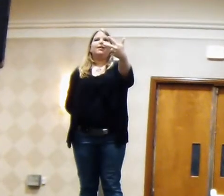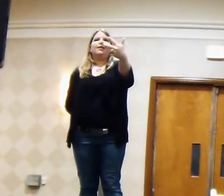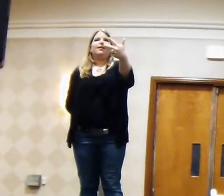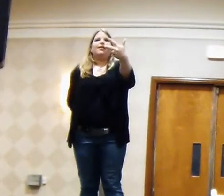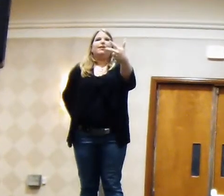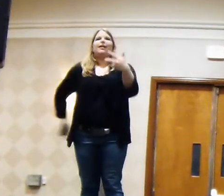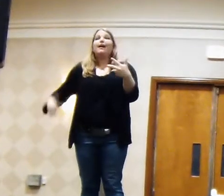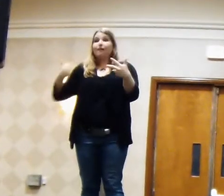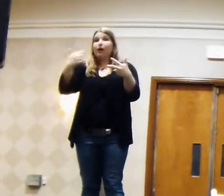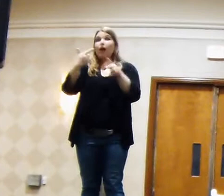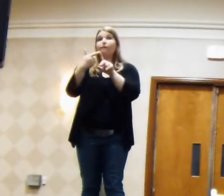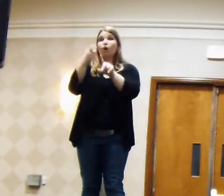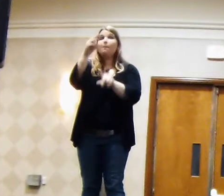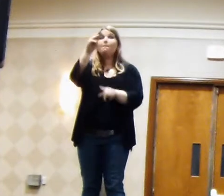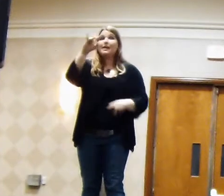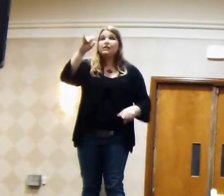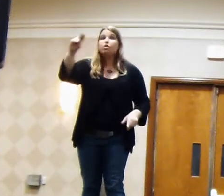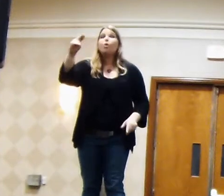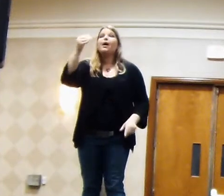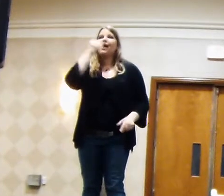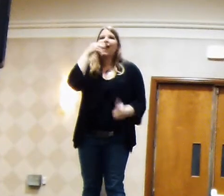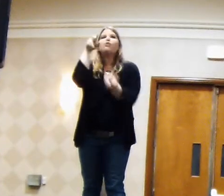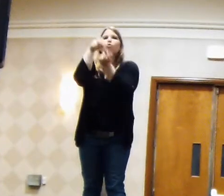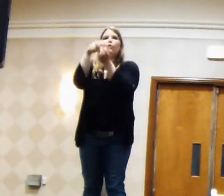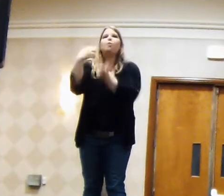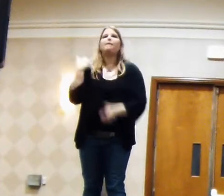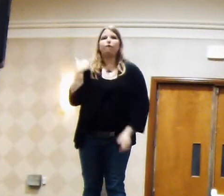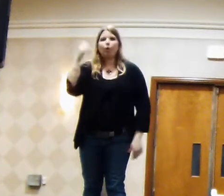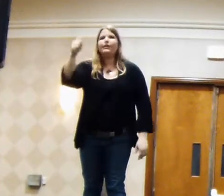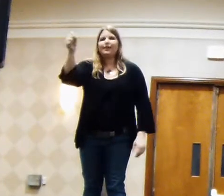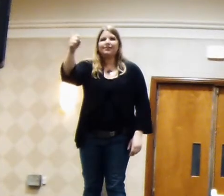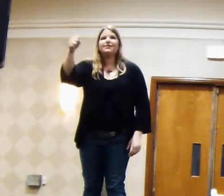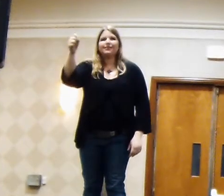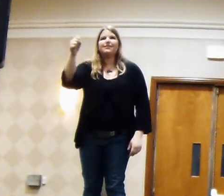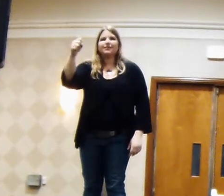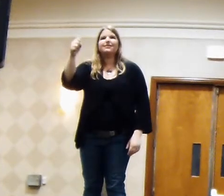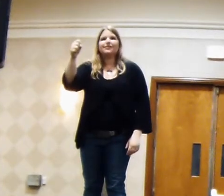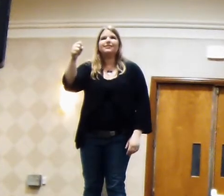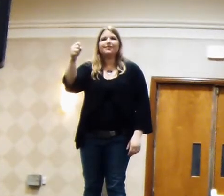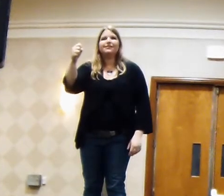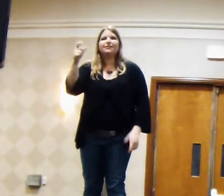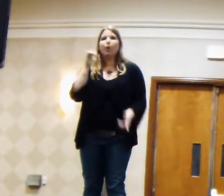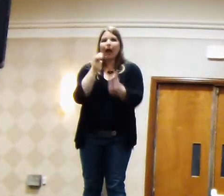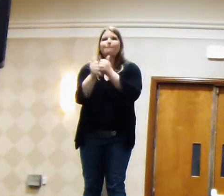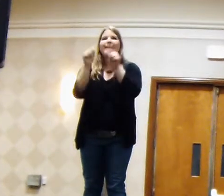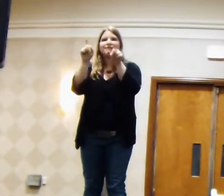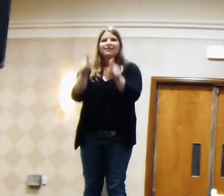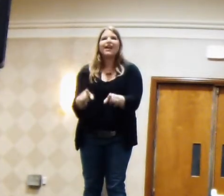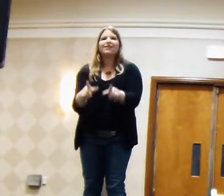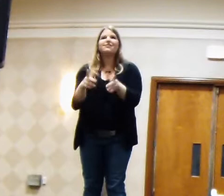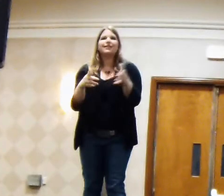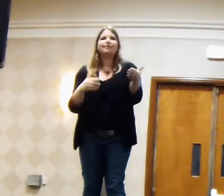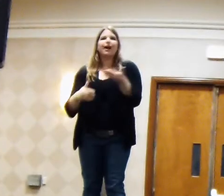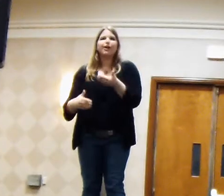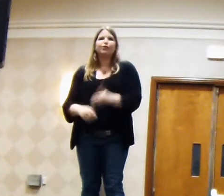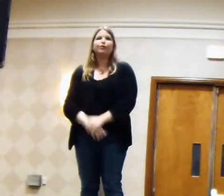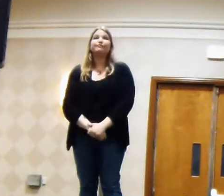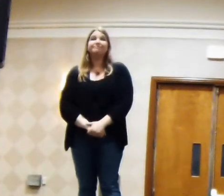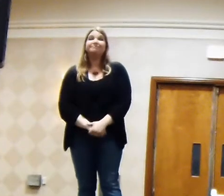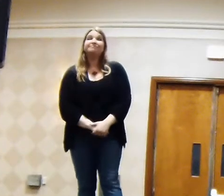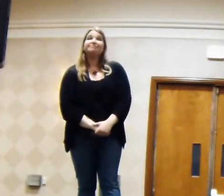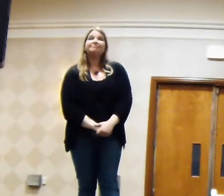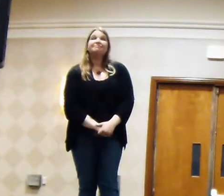I'm from Minnesota, so yes, I have eaten squirrel. So that's how I passed that audition.